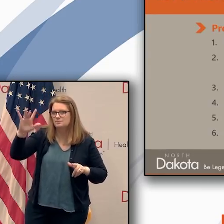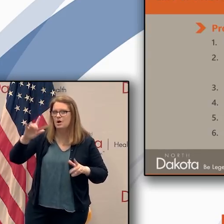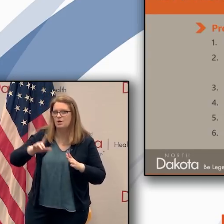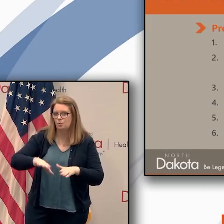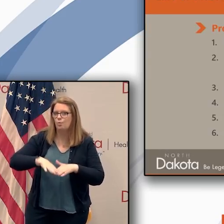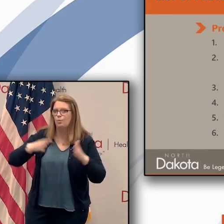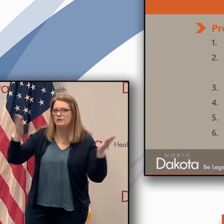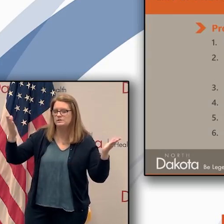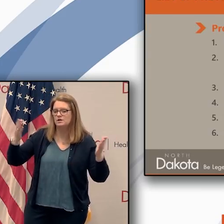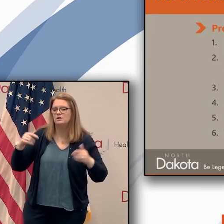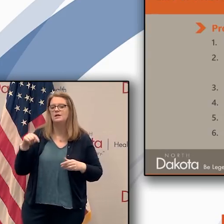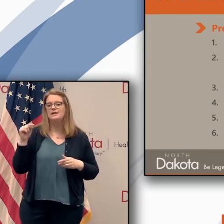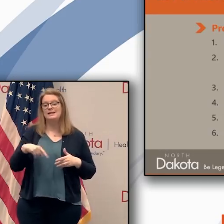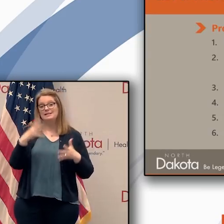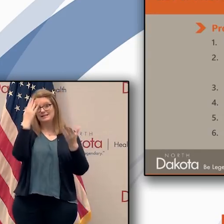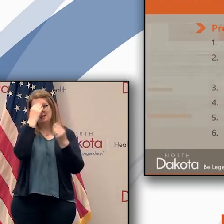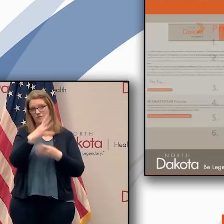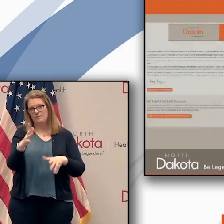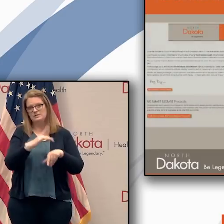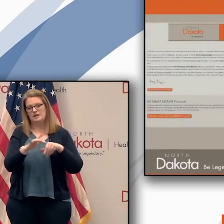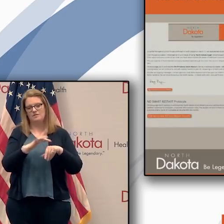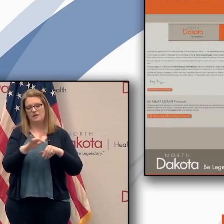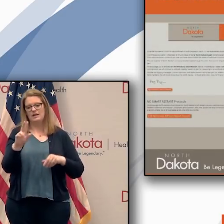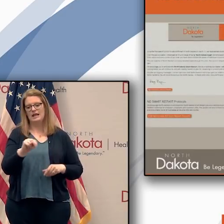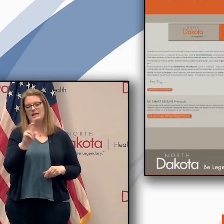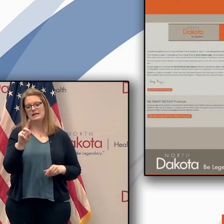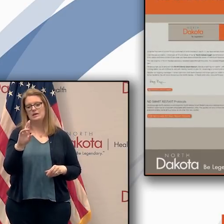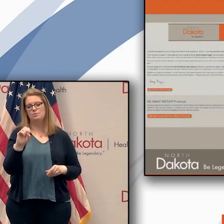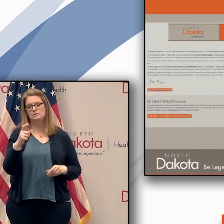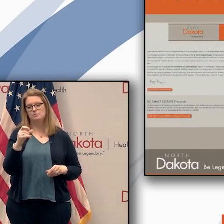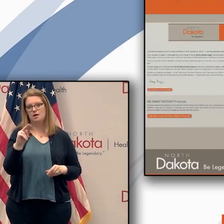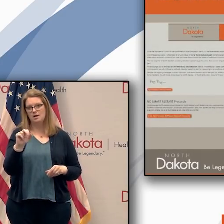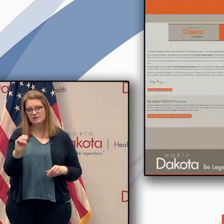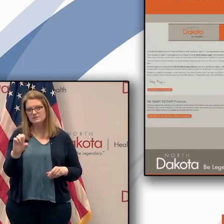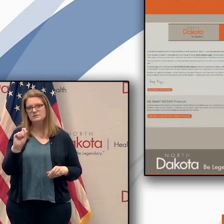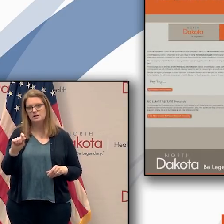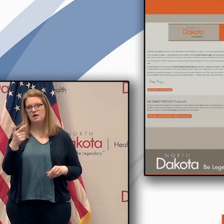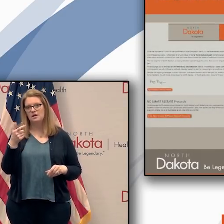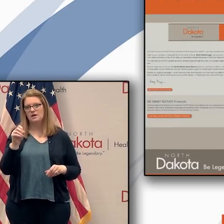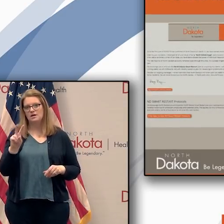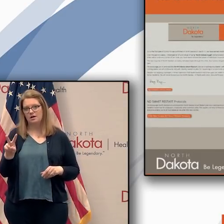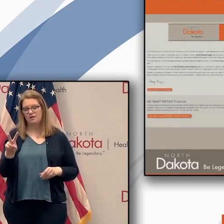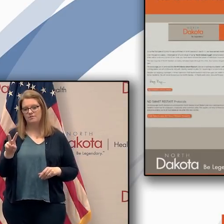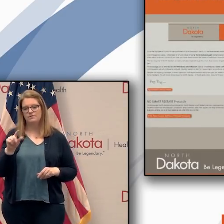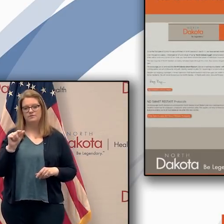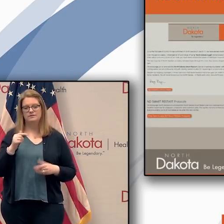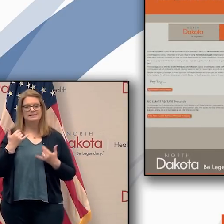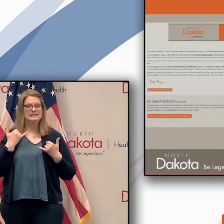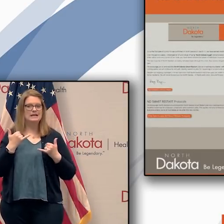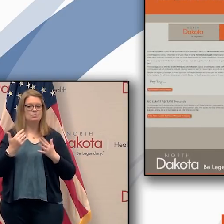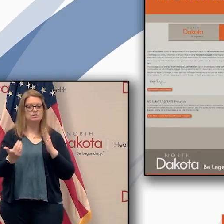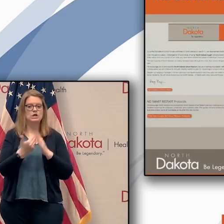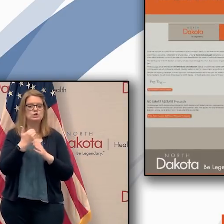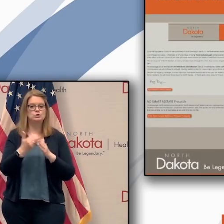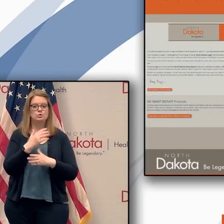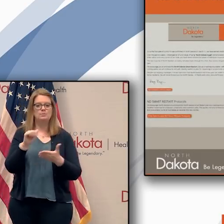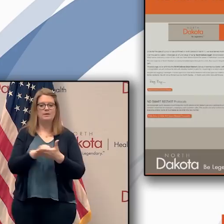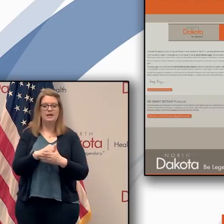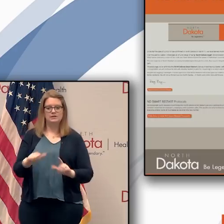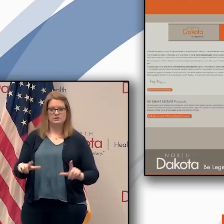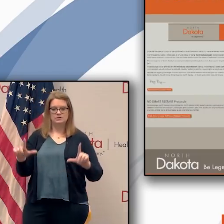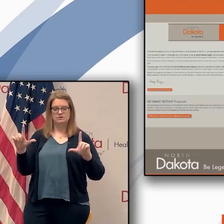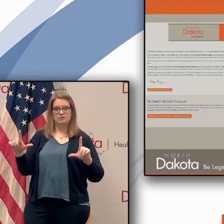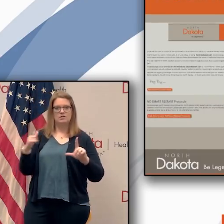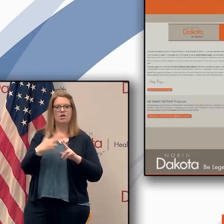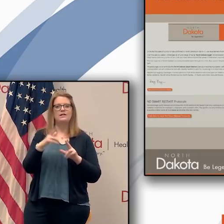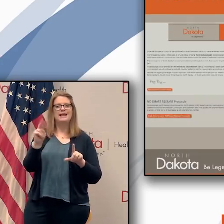You can find this information at ndresponse.gov, where there is now a new landing page called ND